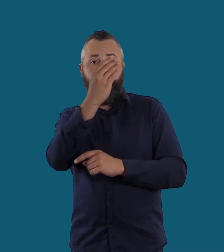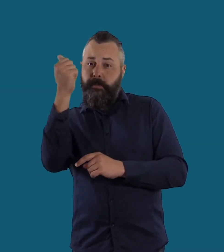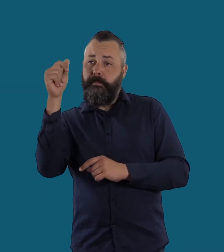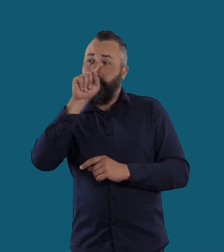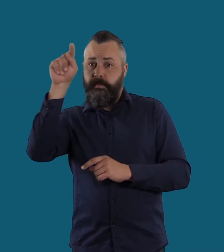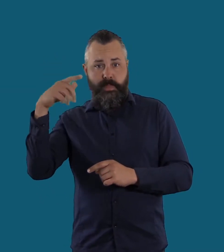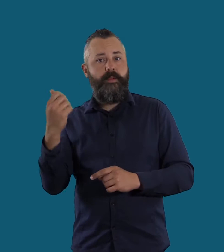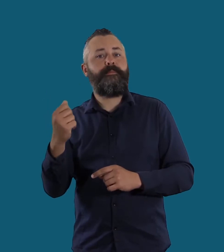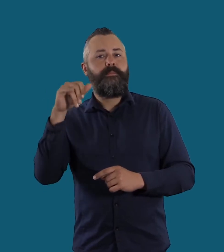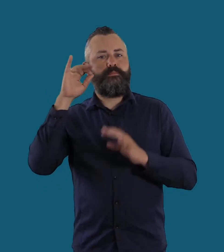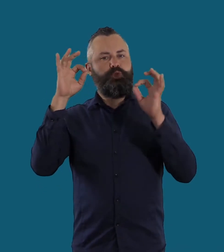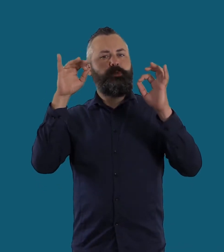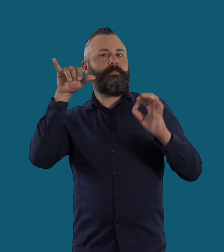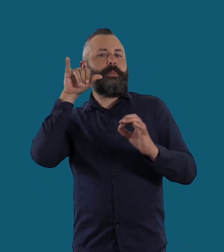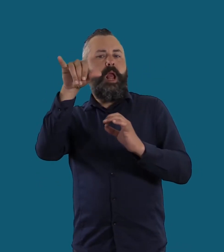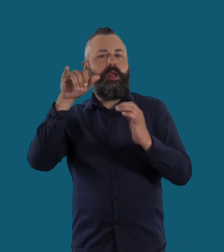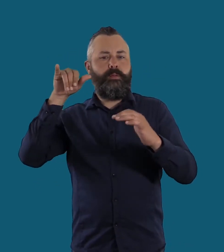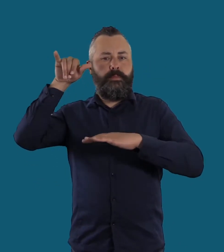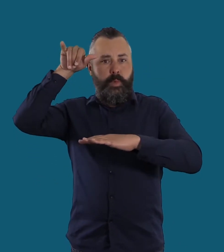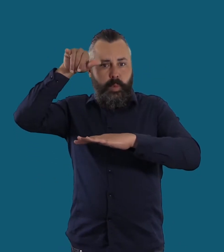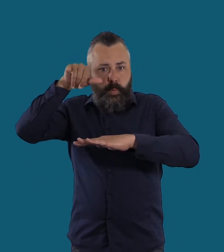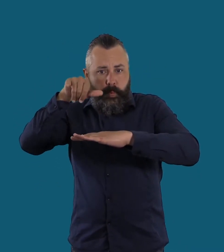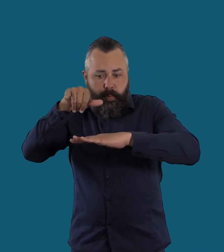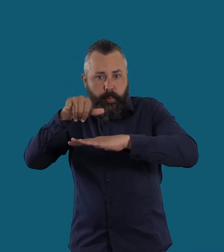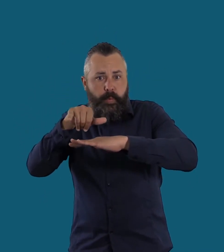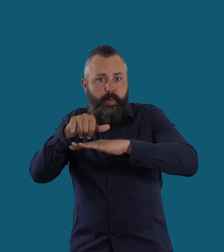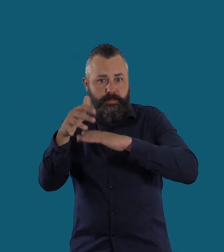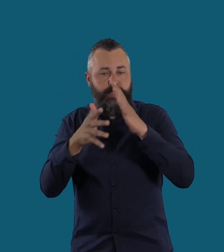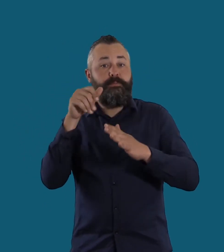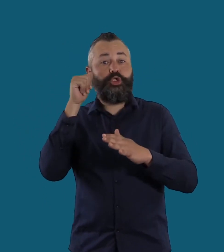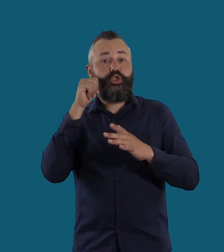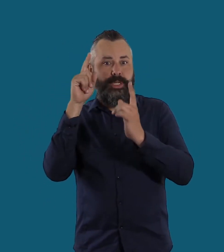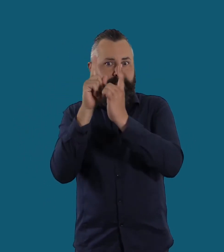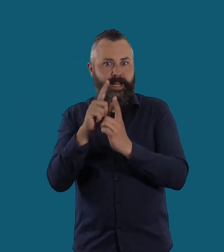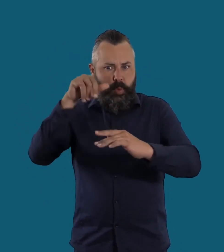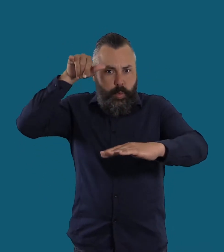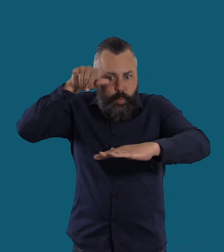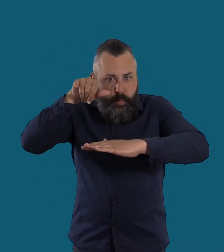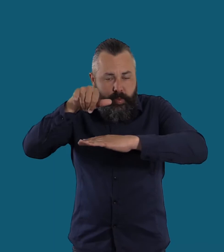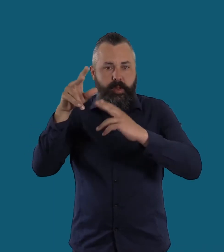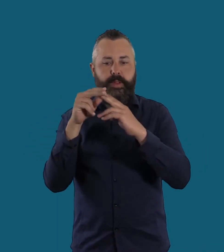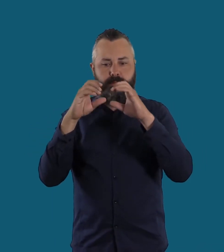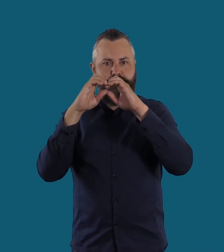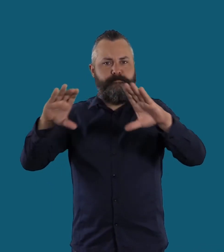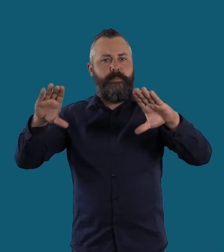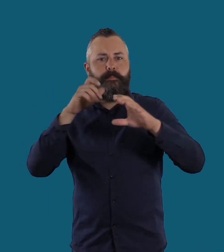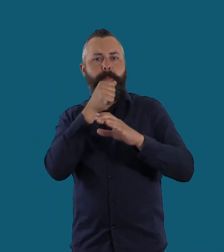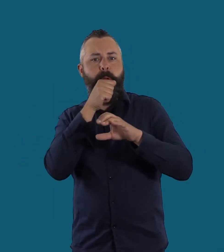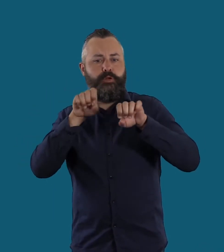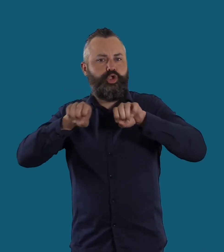You may be alerted via a low-flying aircraft equipped with public address systems. Aircraft with the ability to fly lower than normal may